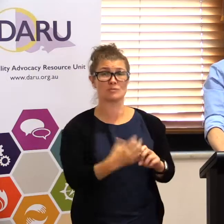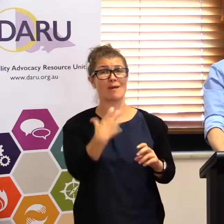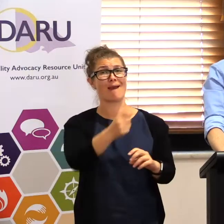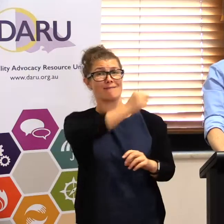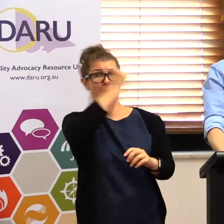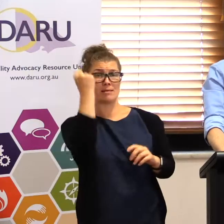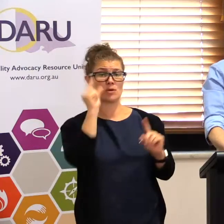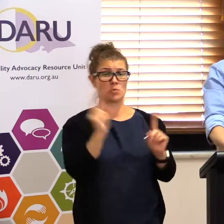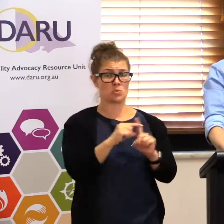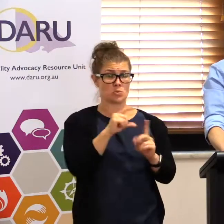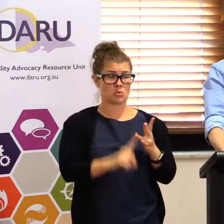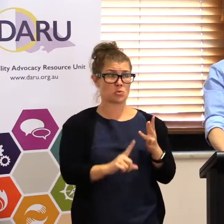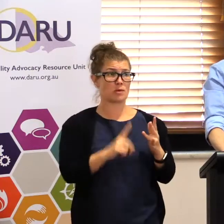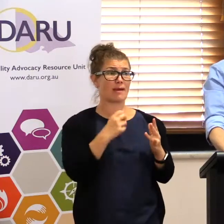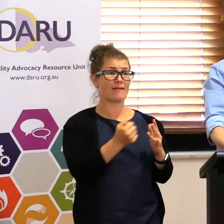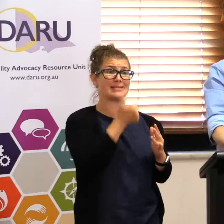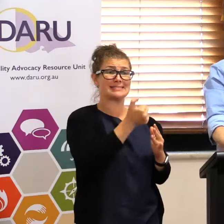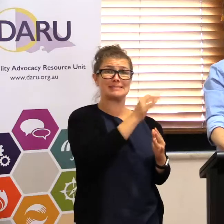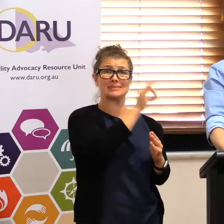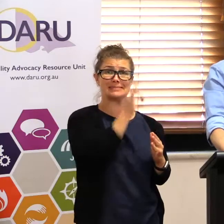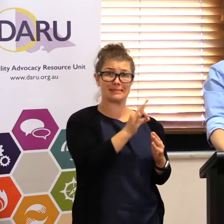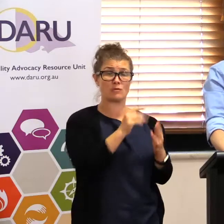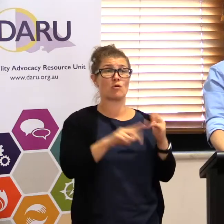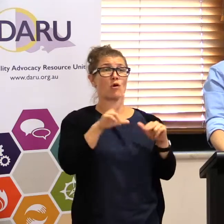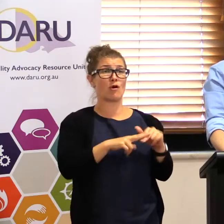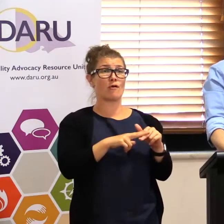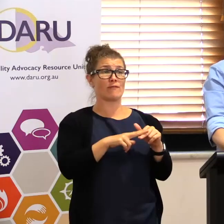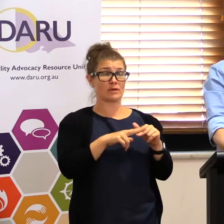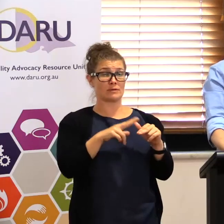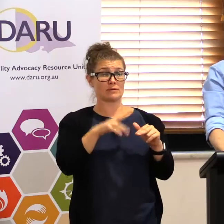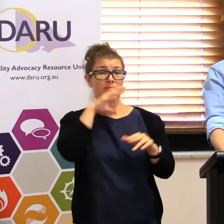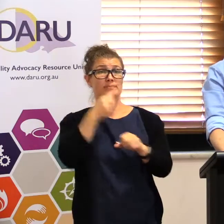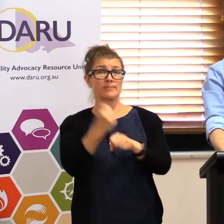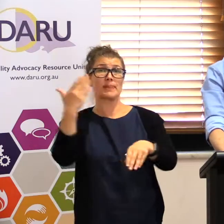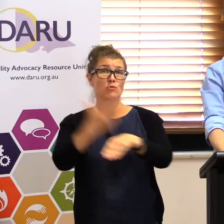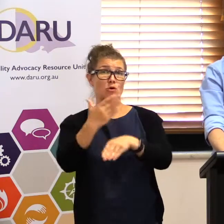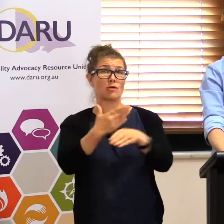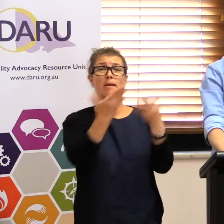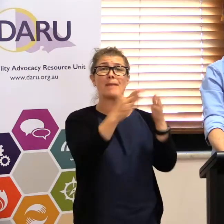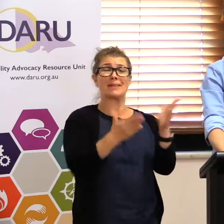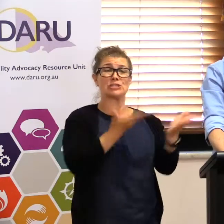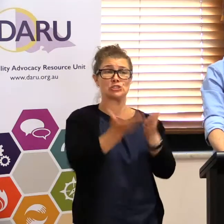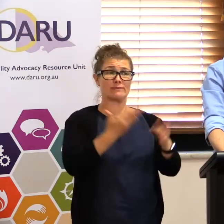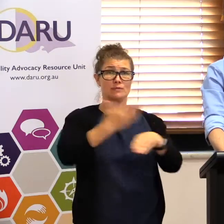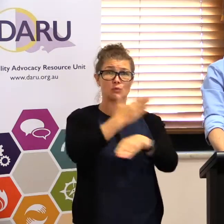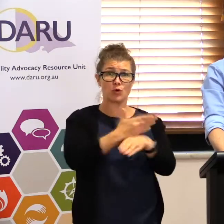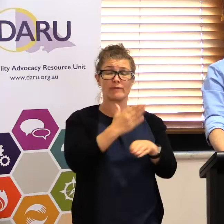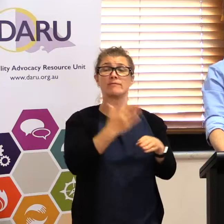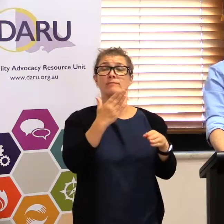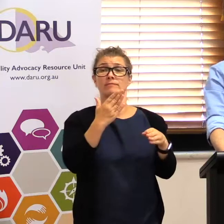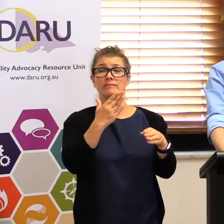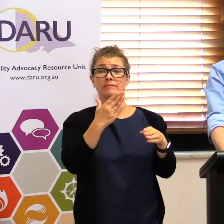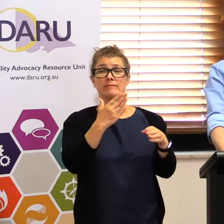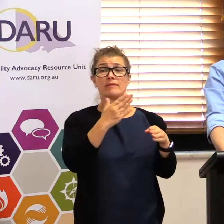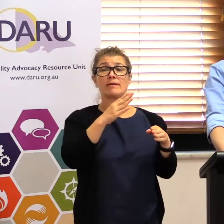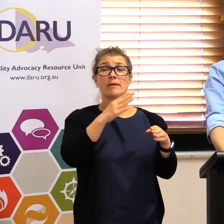of having 6% of the public service workforce being people with disability by 2020, and that